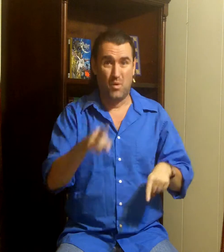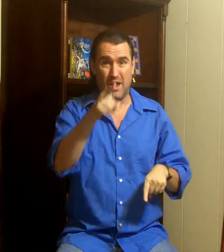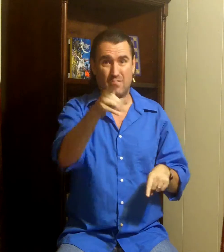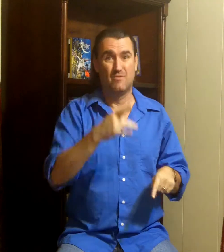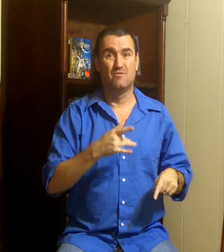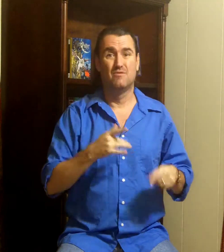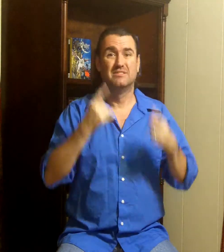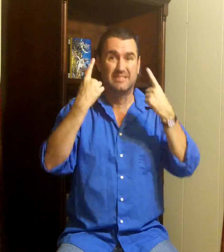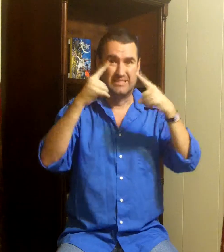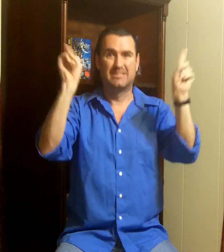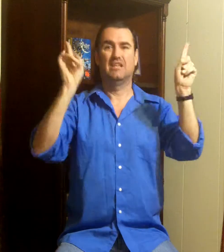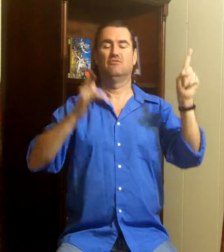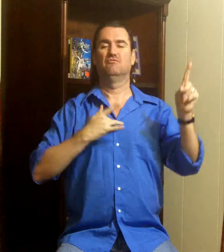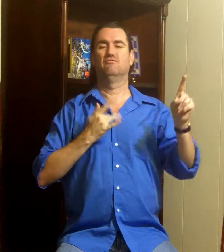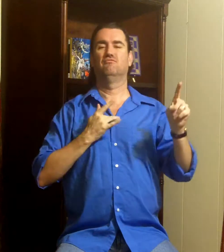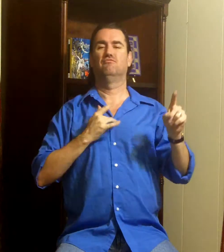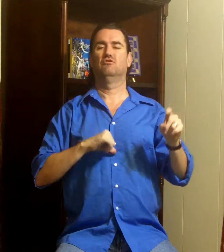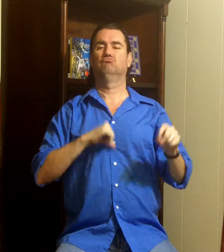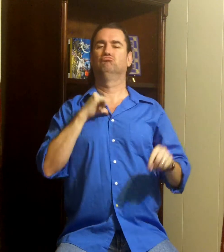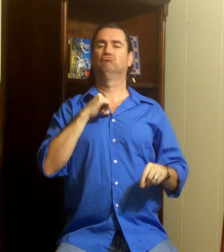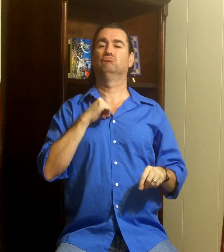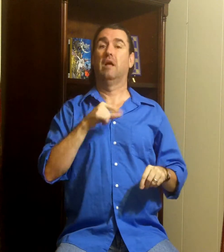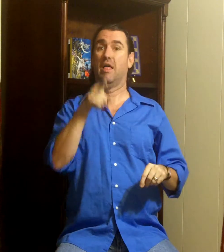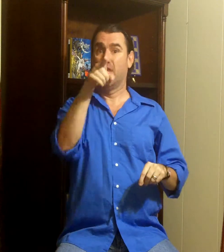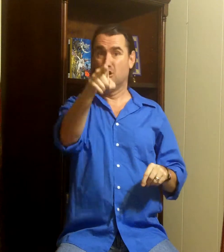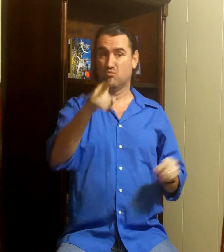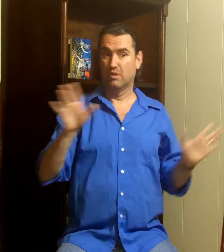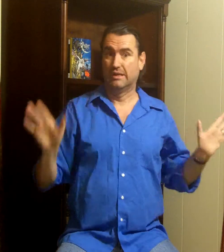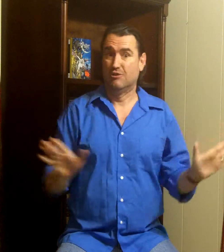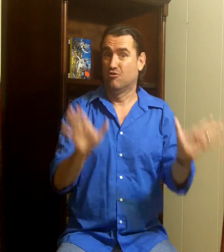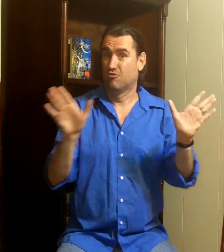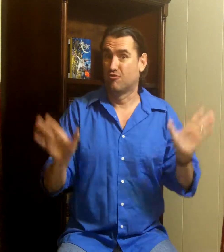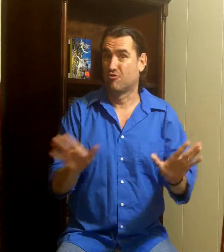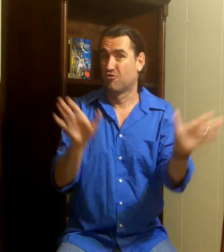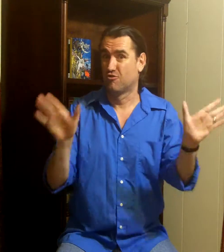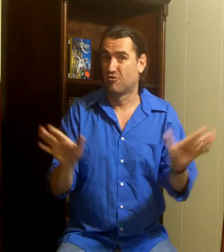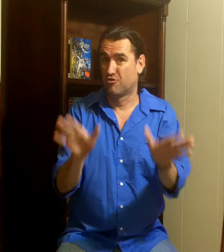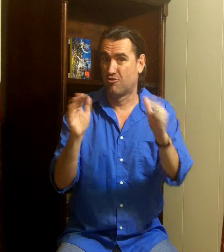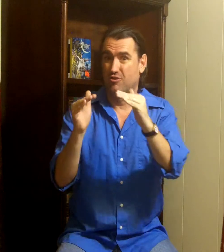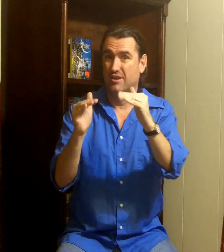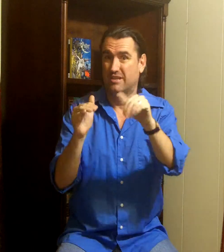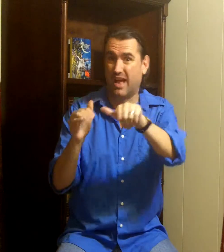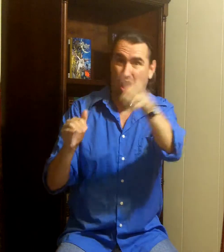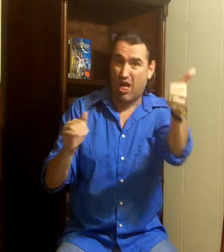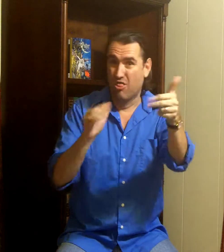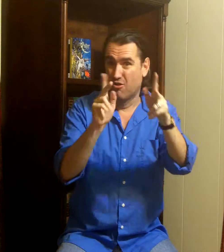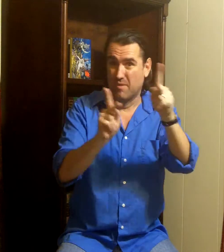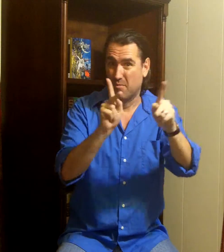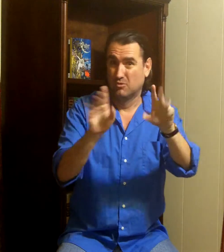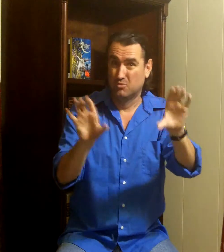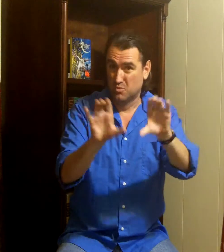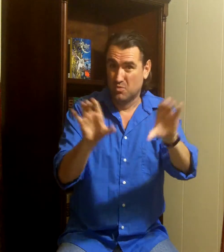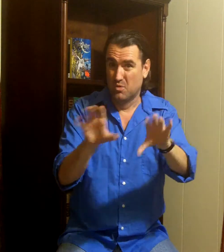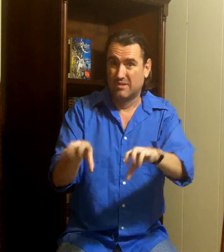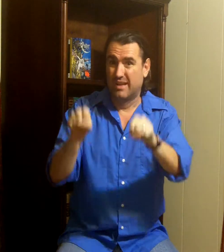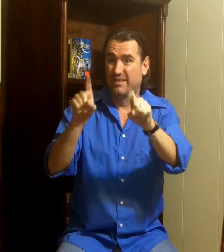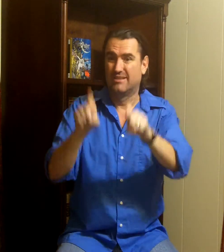that you do it, and hopefully you'll encourage others to do it without putting up barriers like saying, oh my gosh, this test was